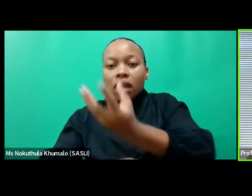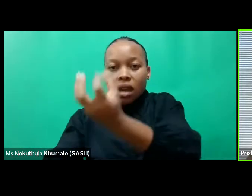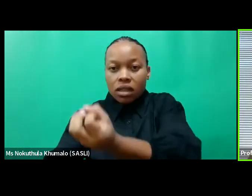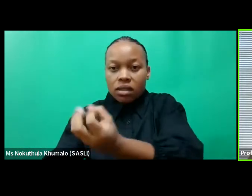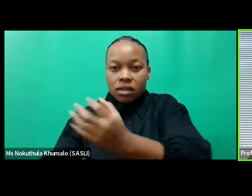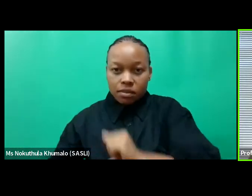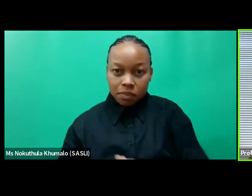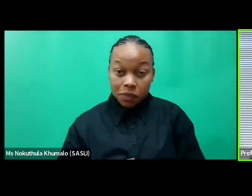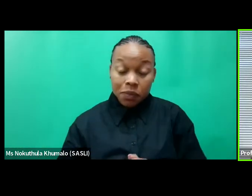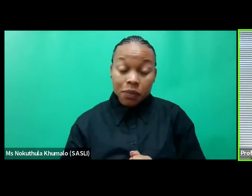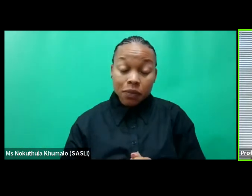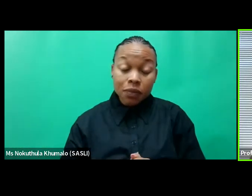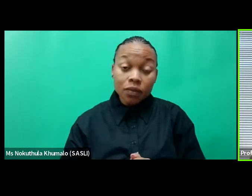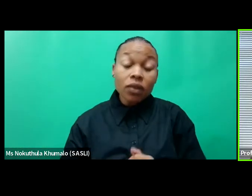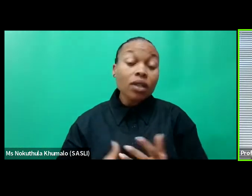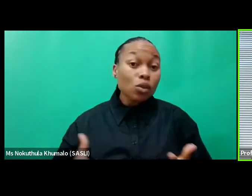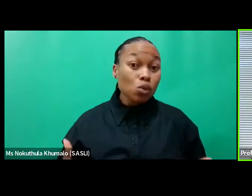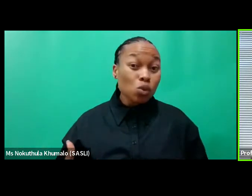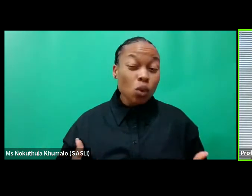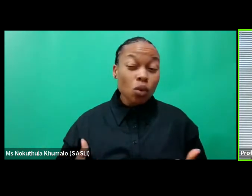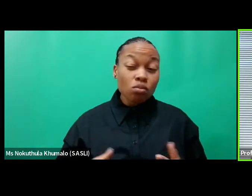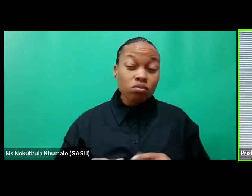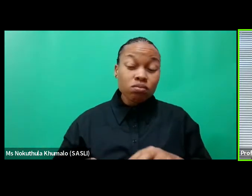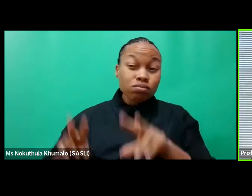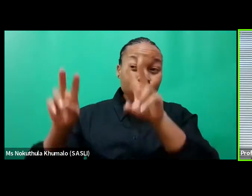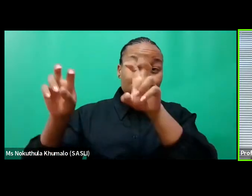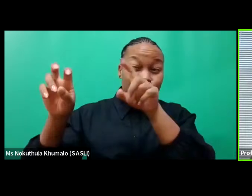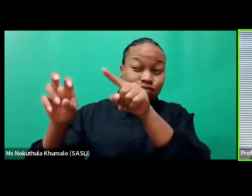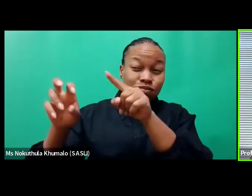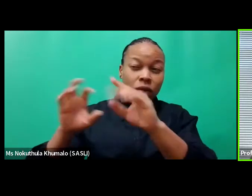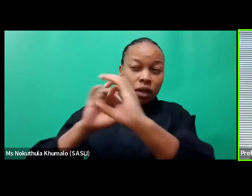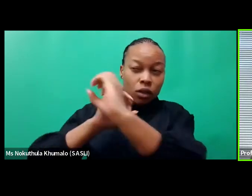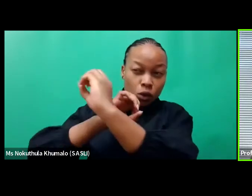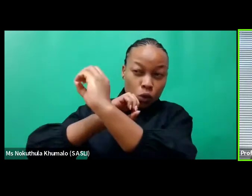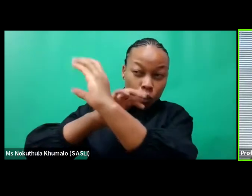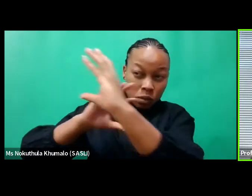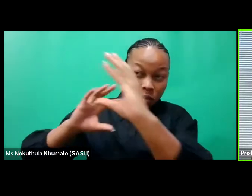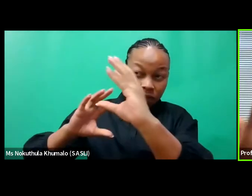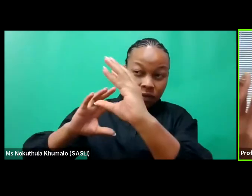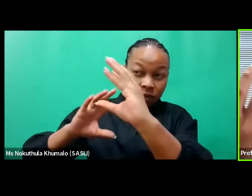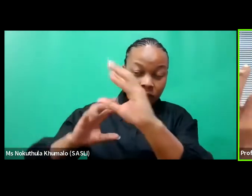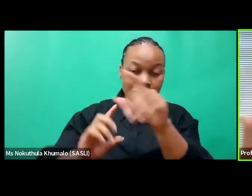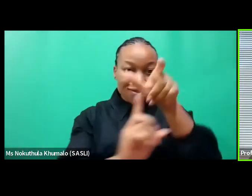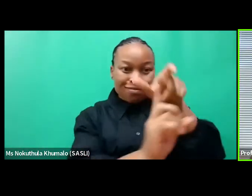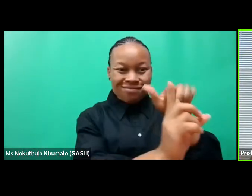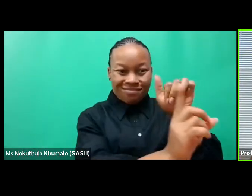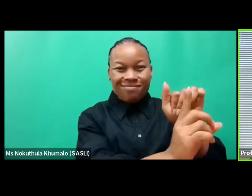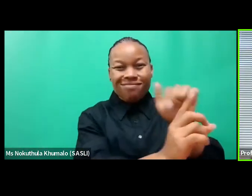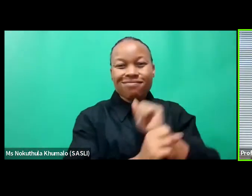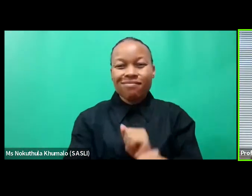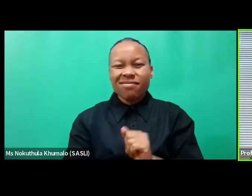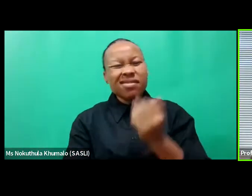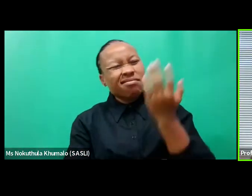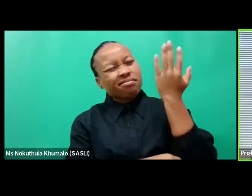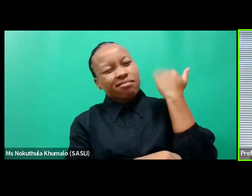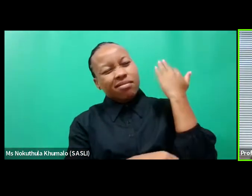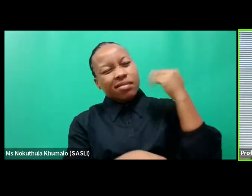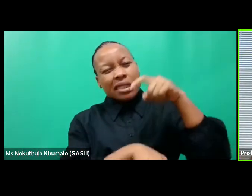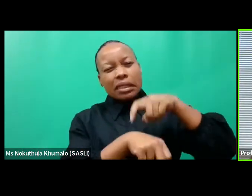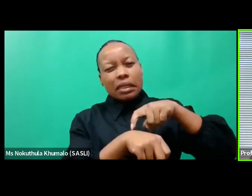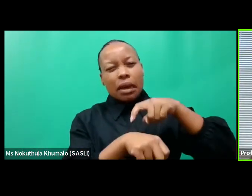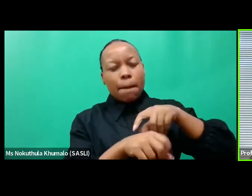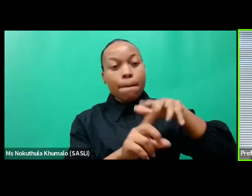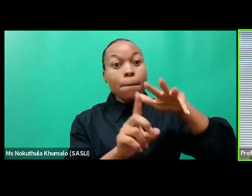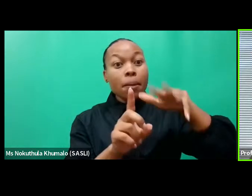really a noble vision, right? That was said in probably 1945 or something. So